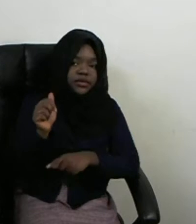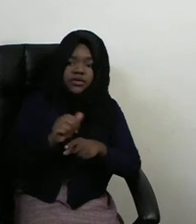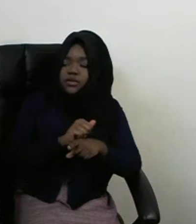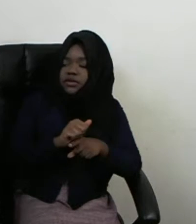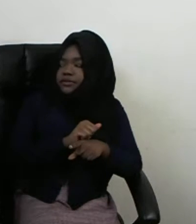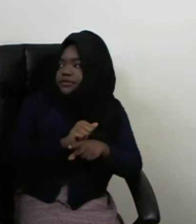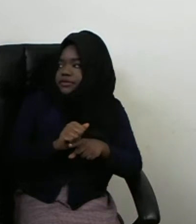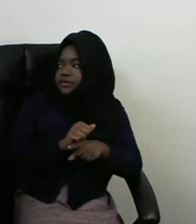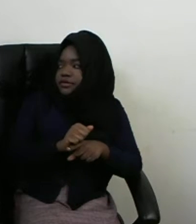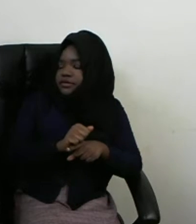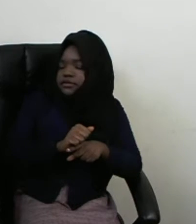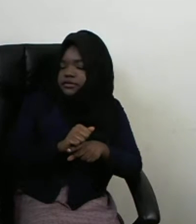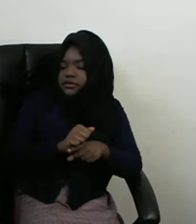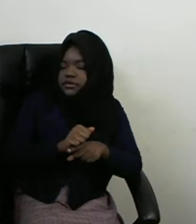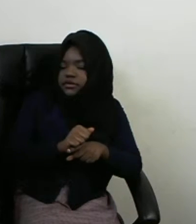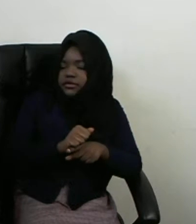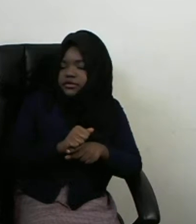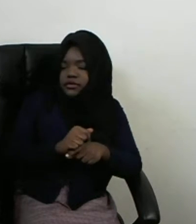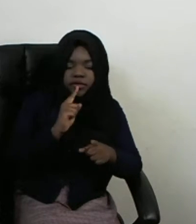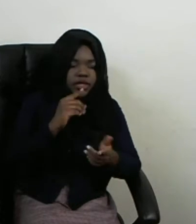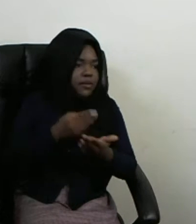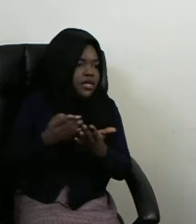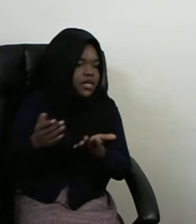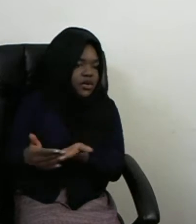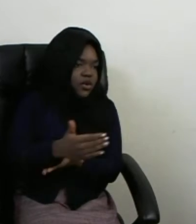practice of inheriting